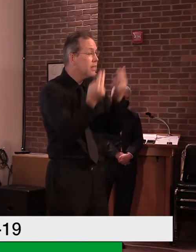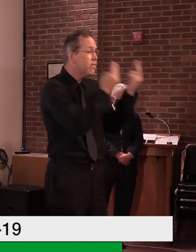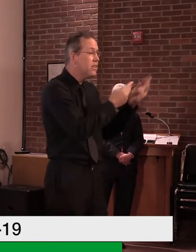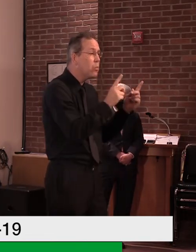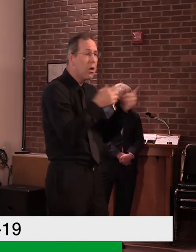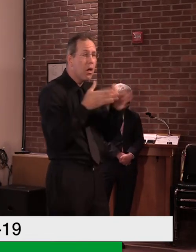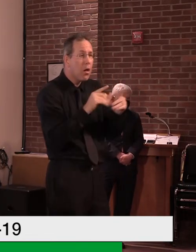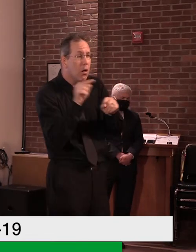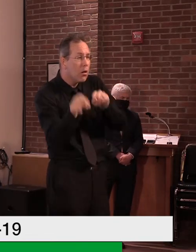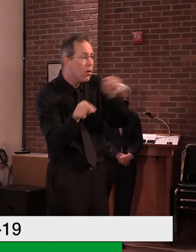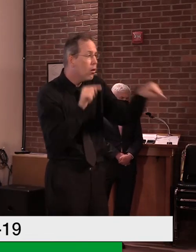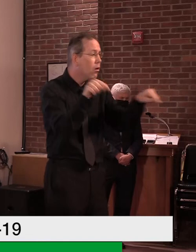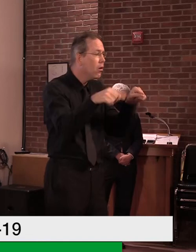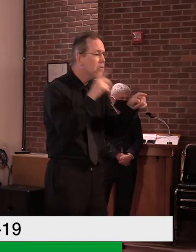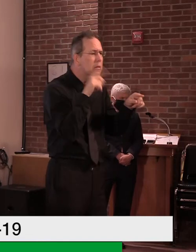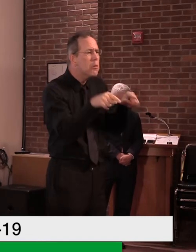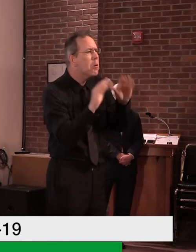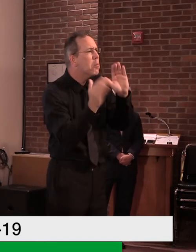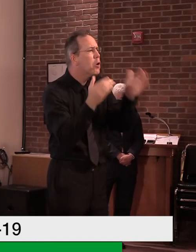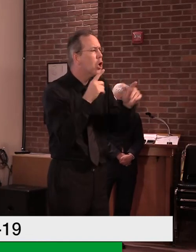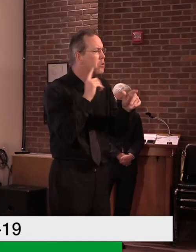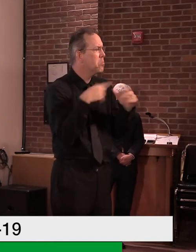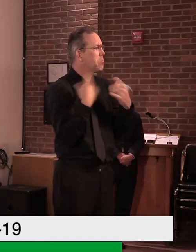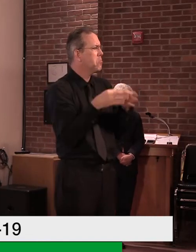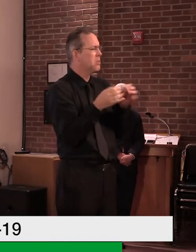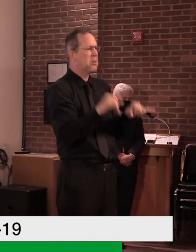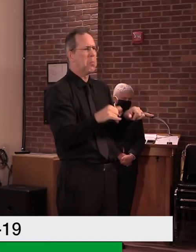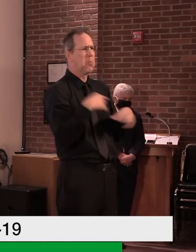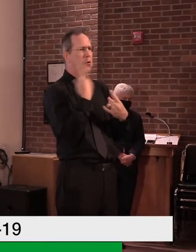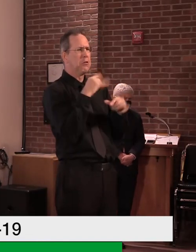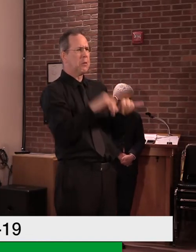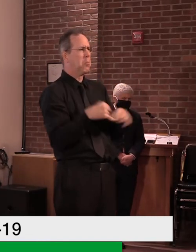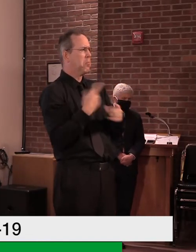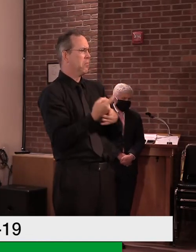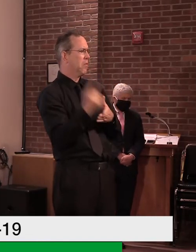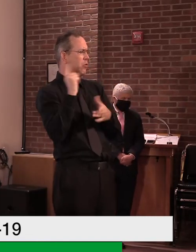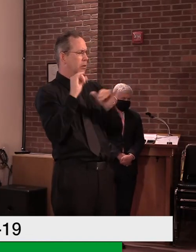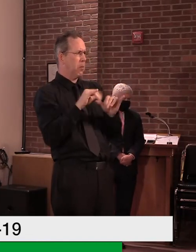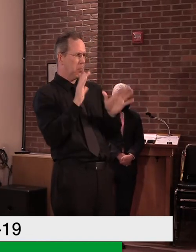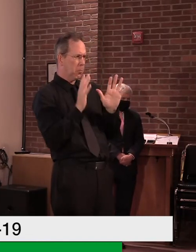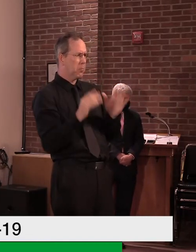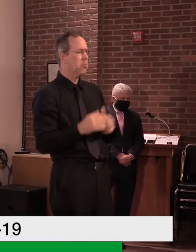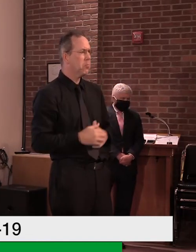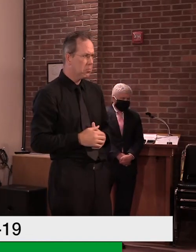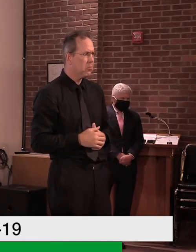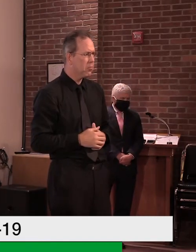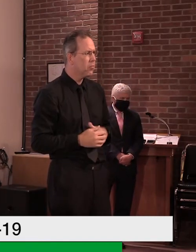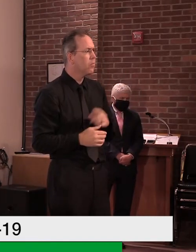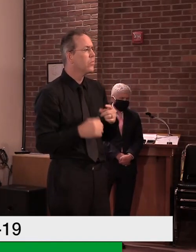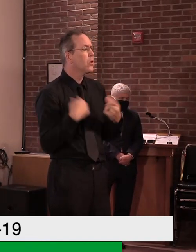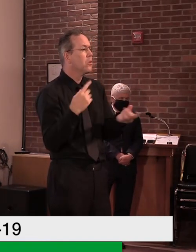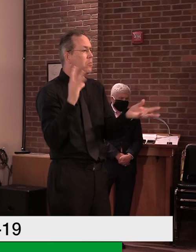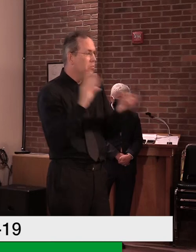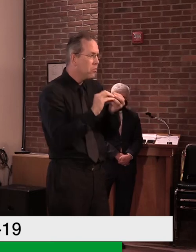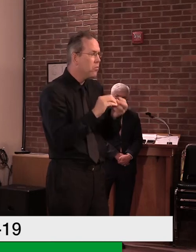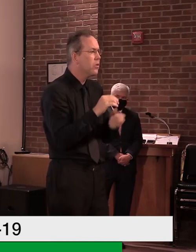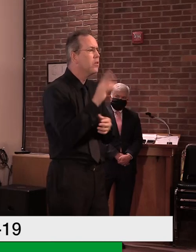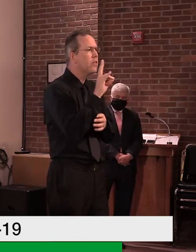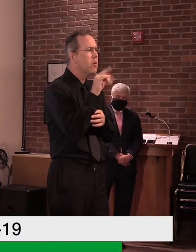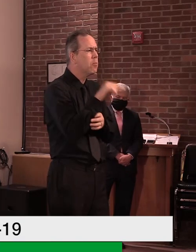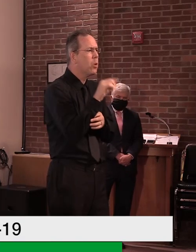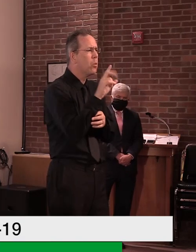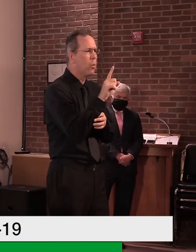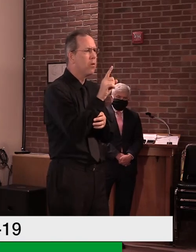visitors who are allowed to enter Vermont for leisure travel without a quarantine this week, standing at 7.1 million visitors